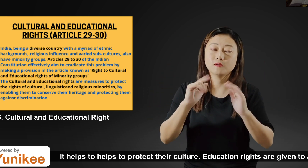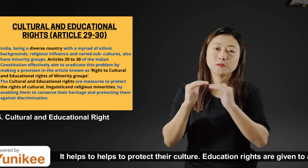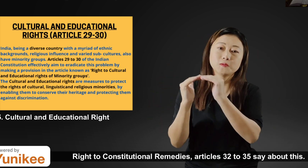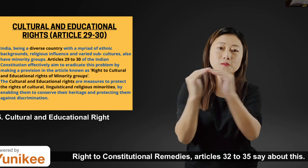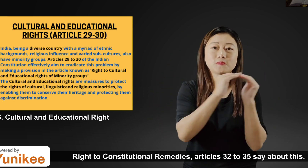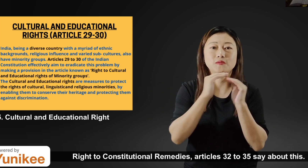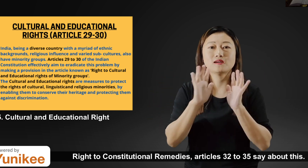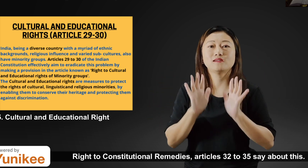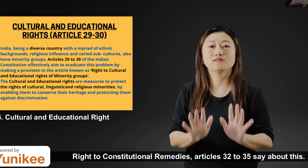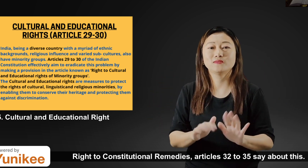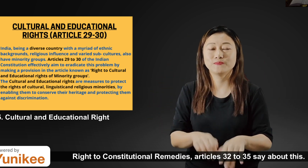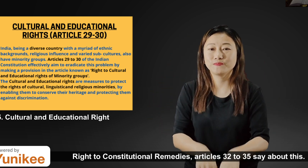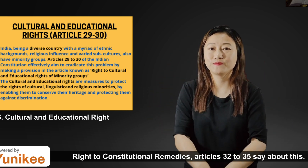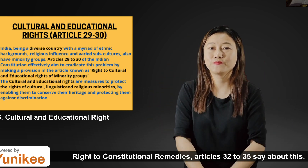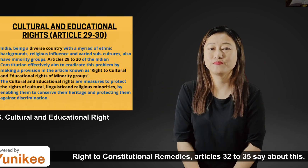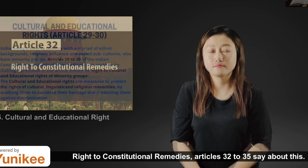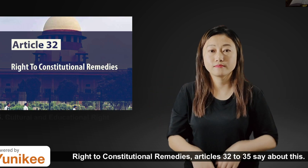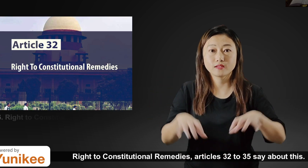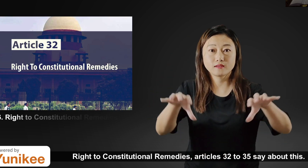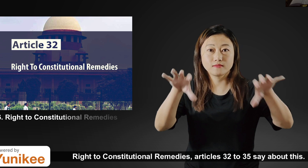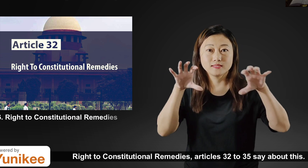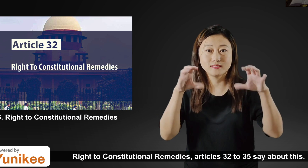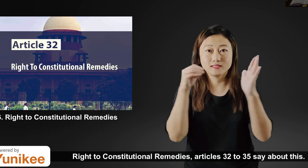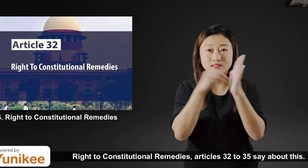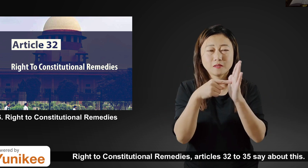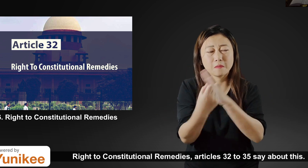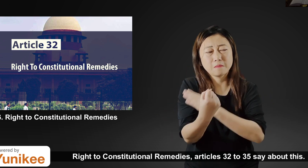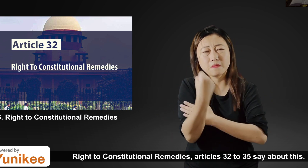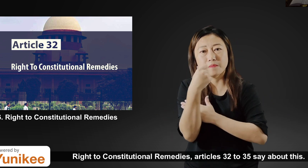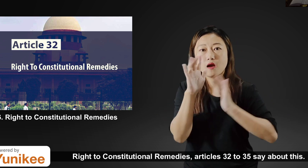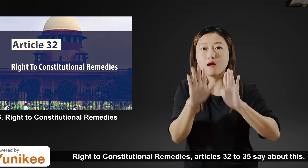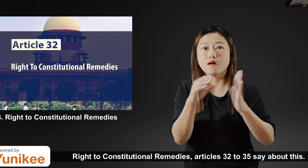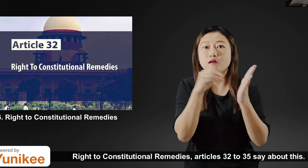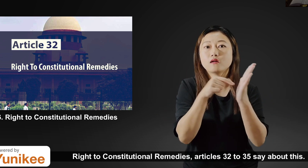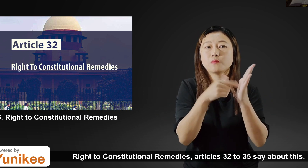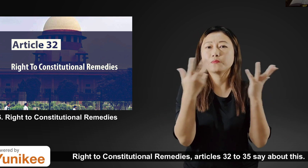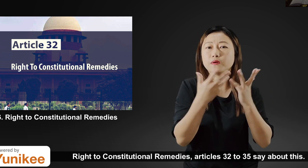right to constitutional remedies articles 32 to 35 say about this